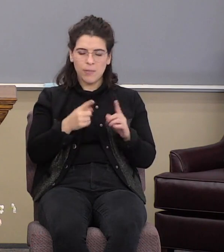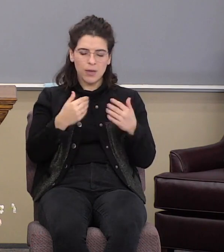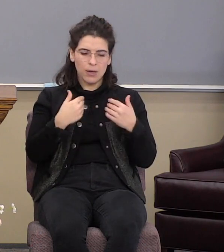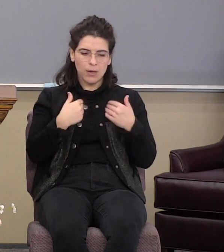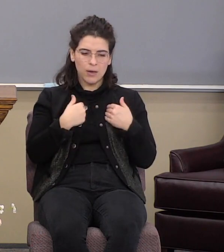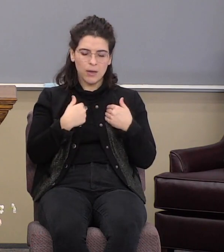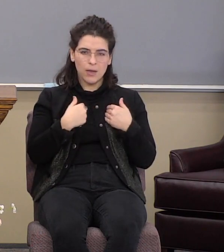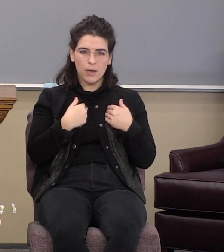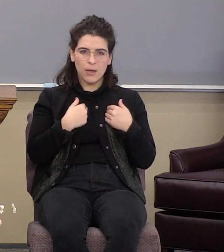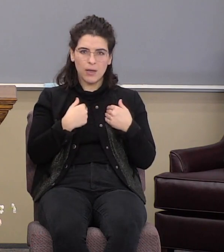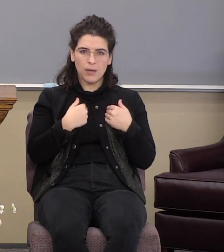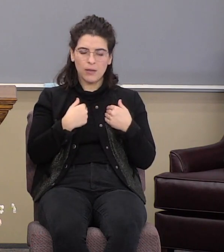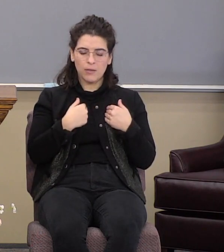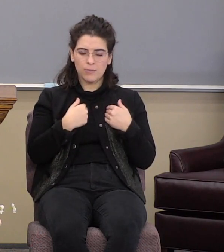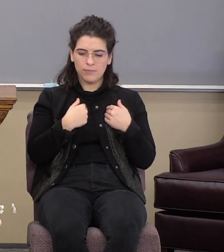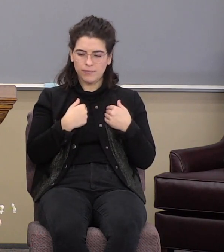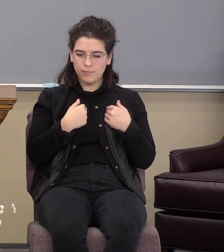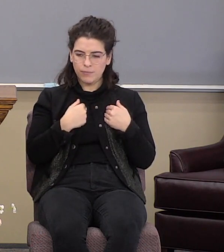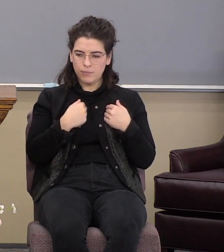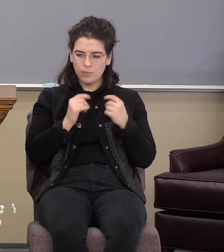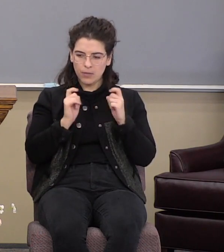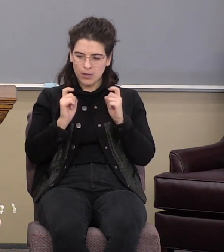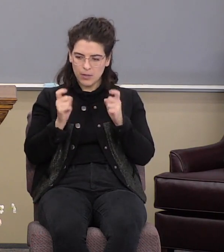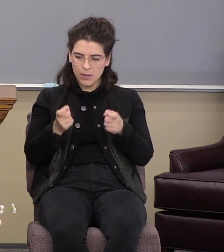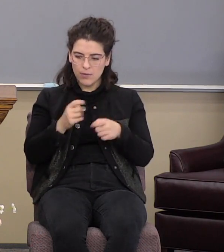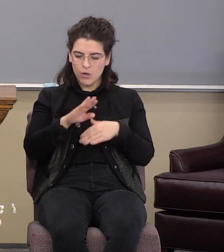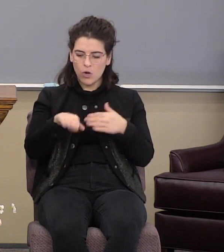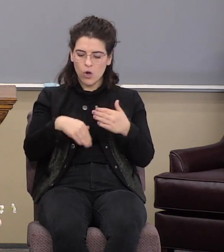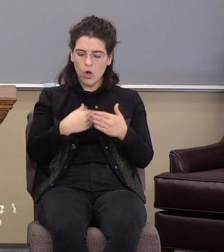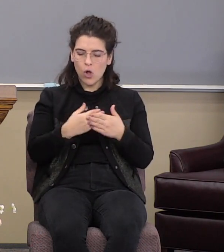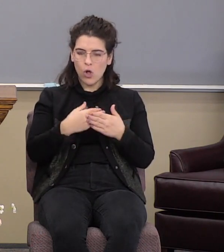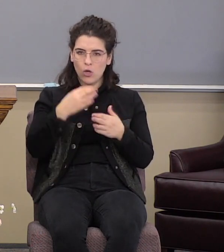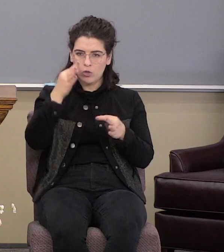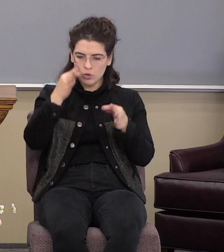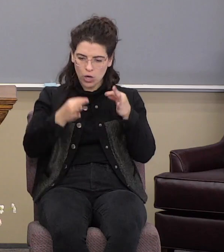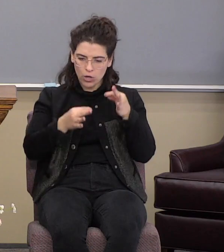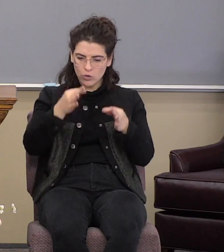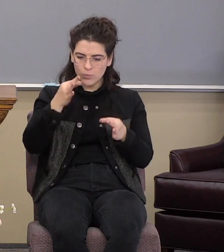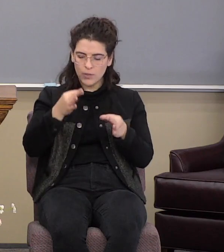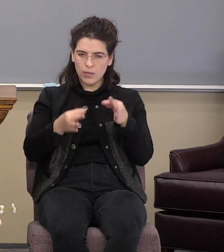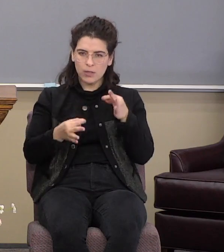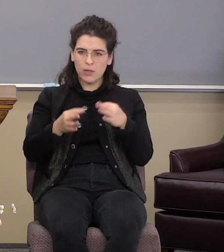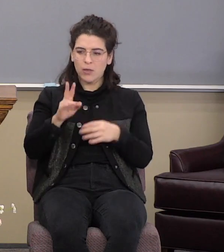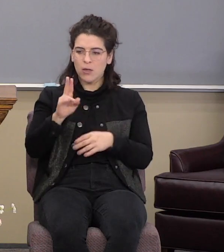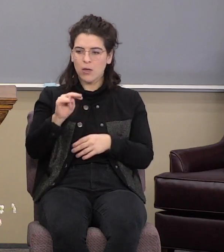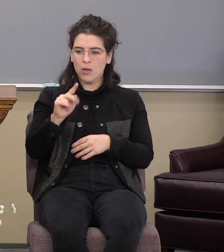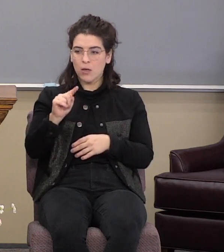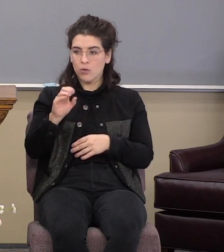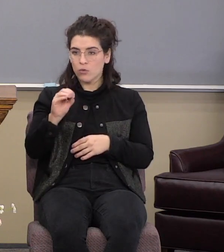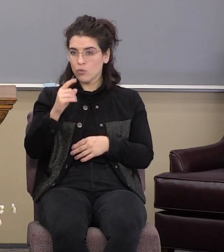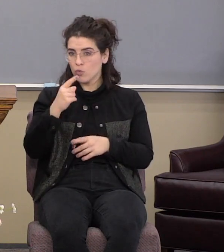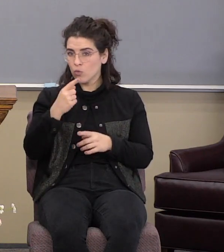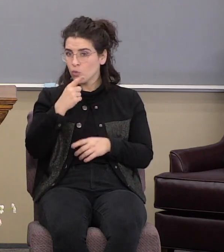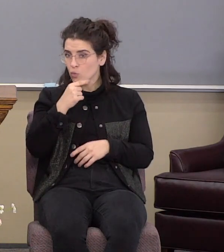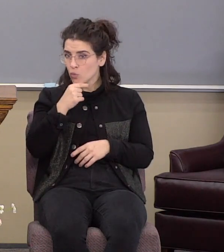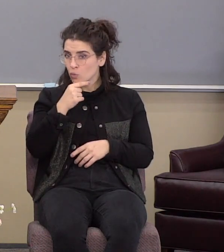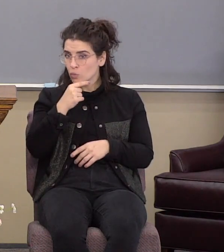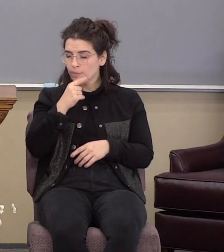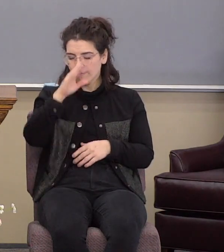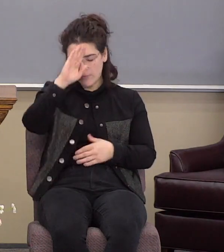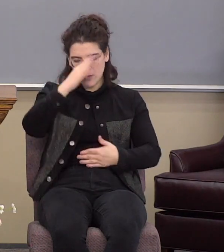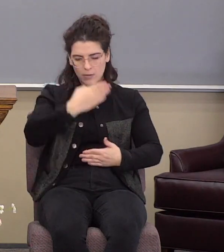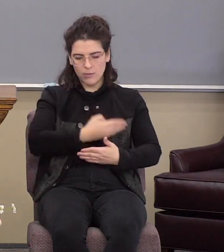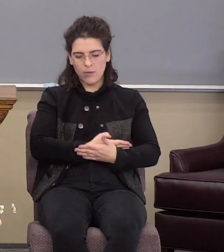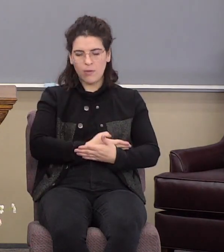hath committed all judgment unto" who? "The Son." God